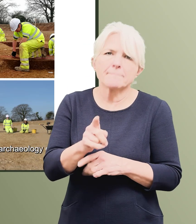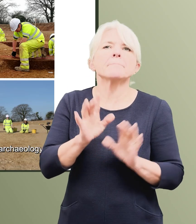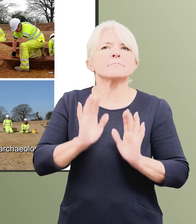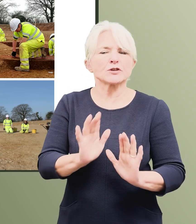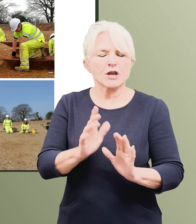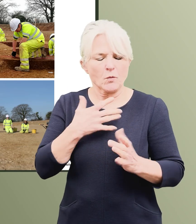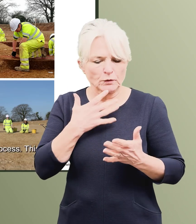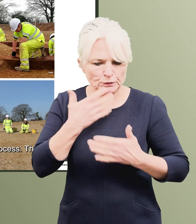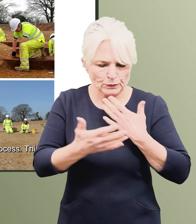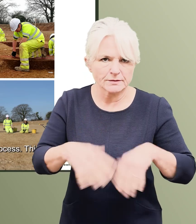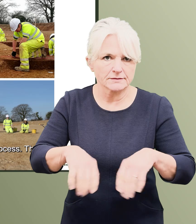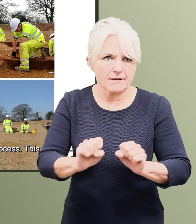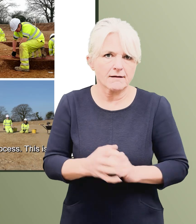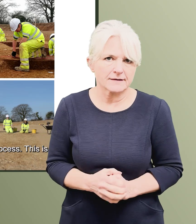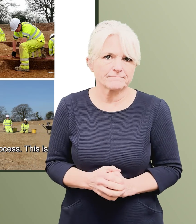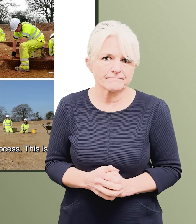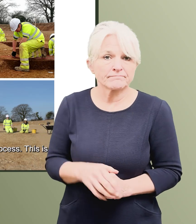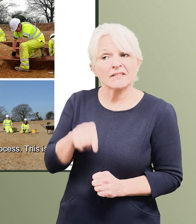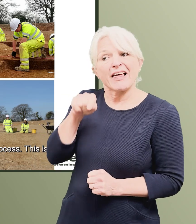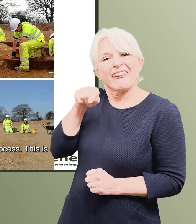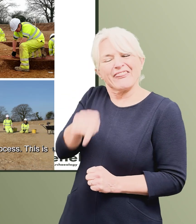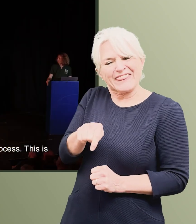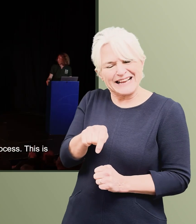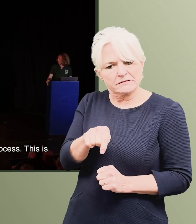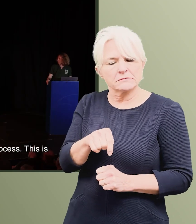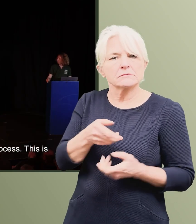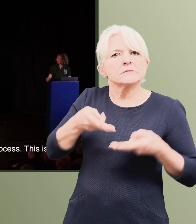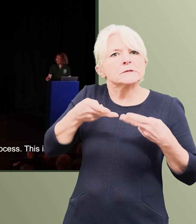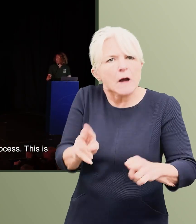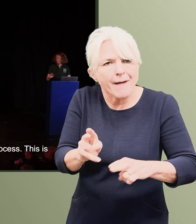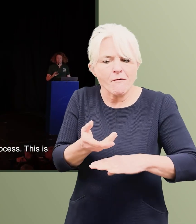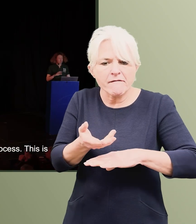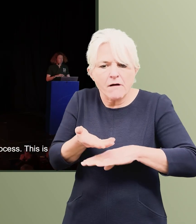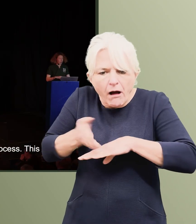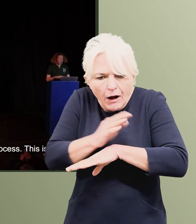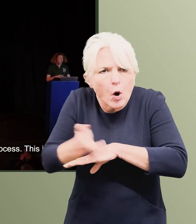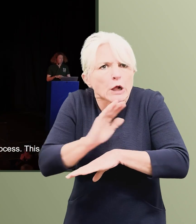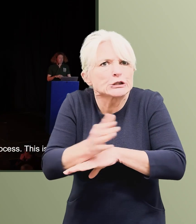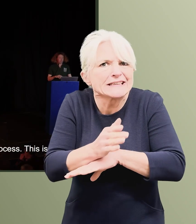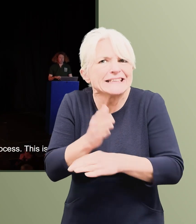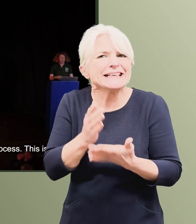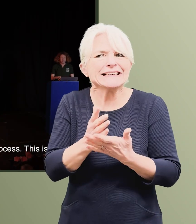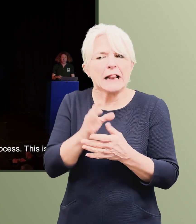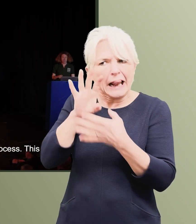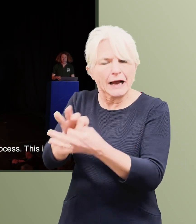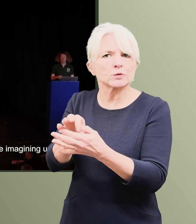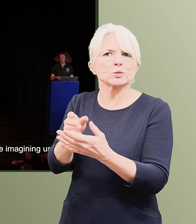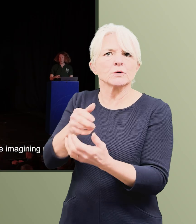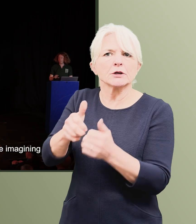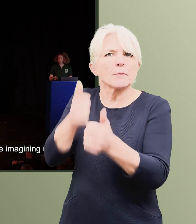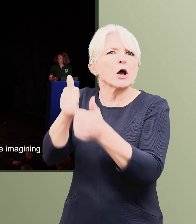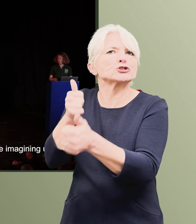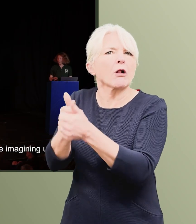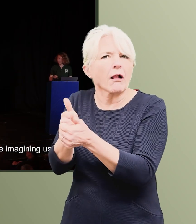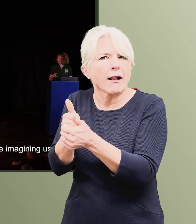commercial archaeology. And this is archaeology as a part of the planning process. This is where more than 90% of the